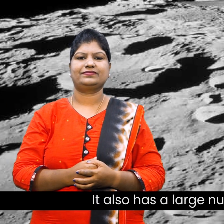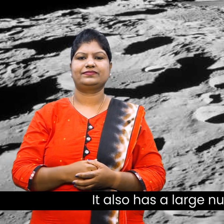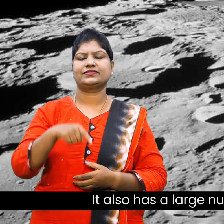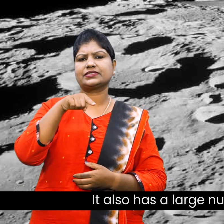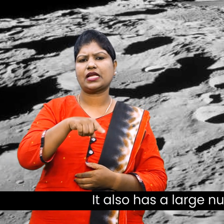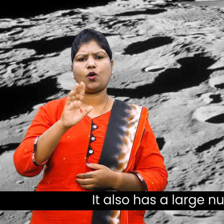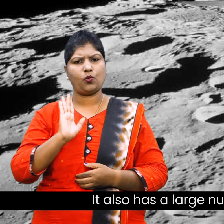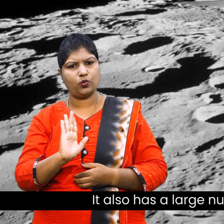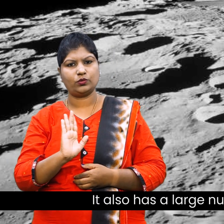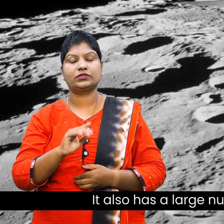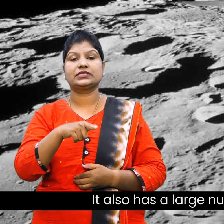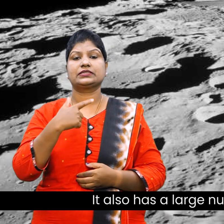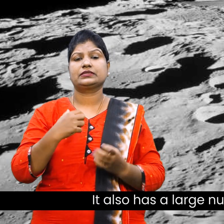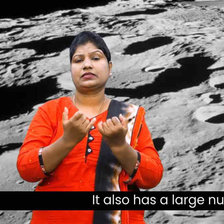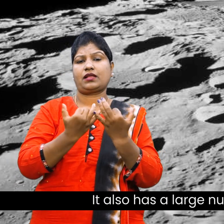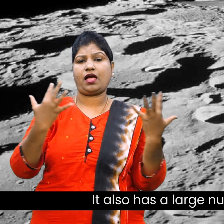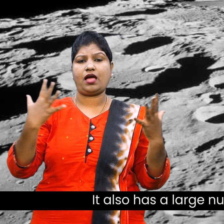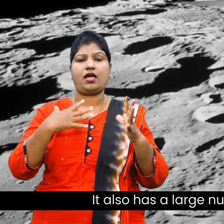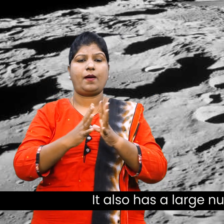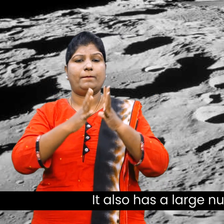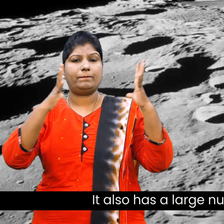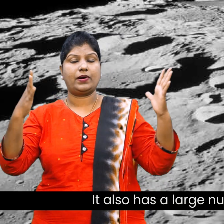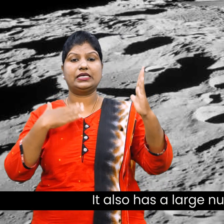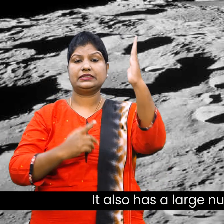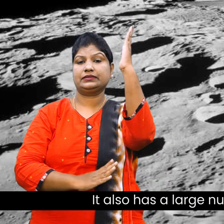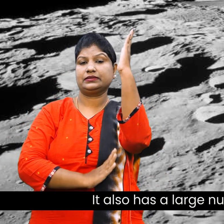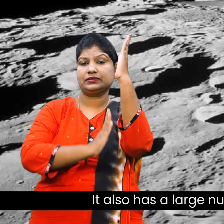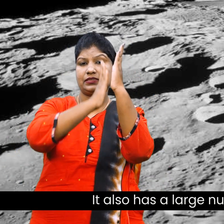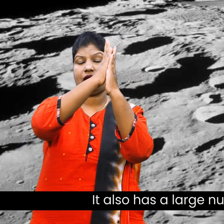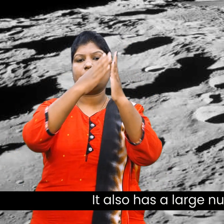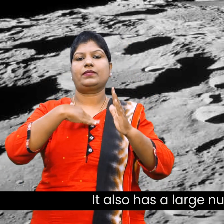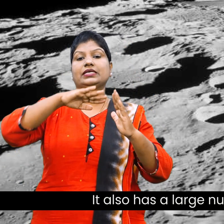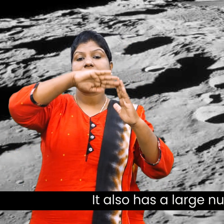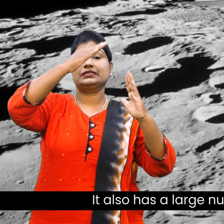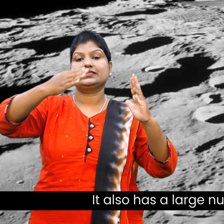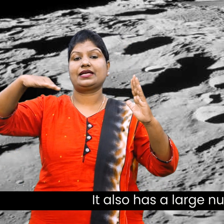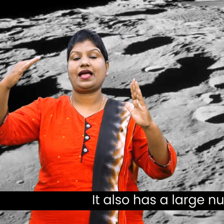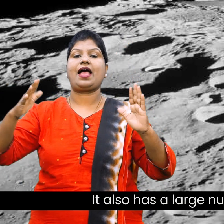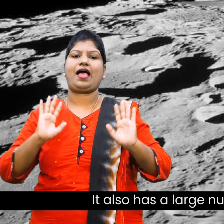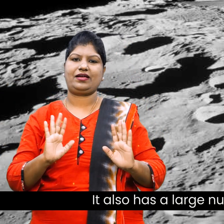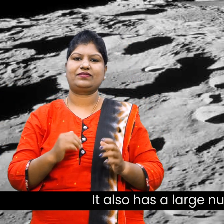It also has a large number of steep and high mountains.